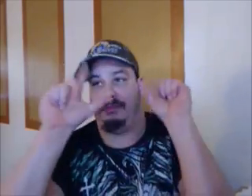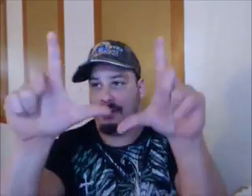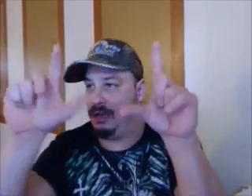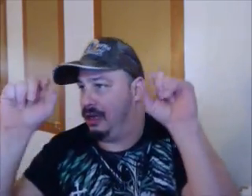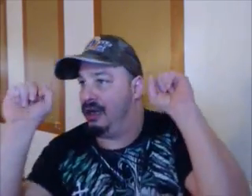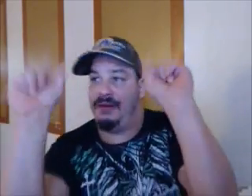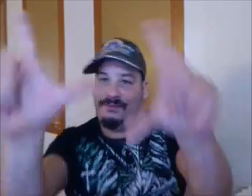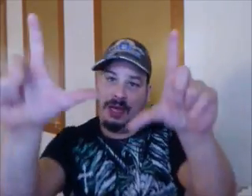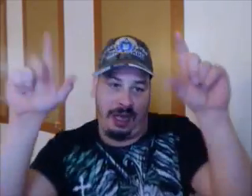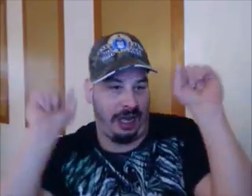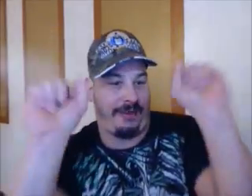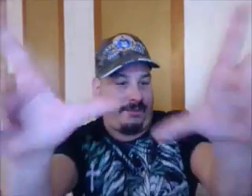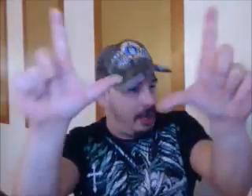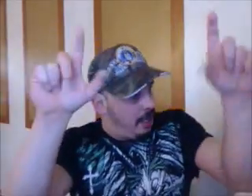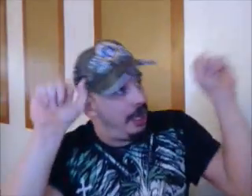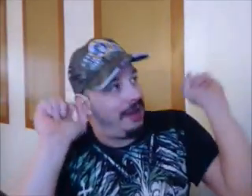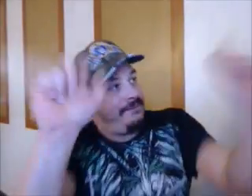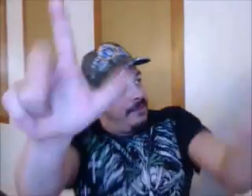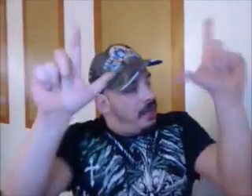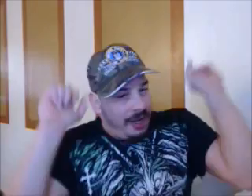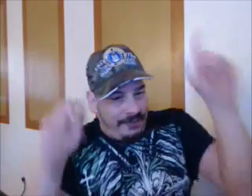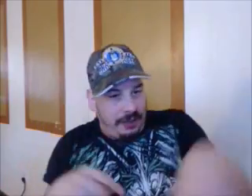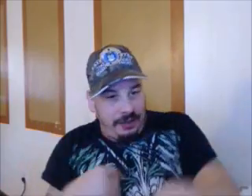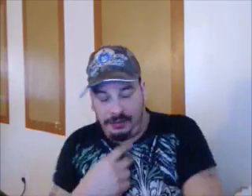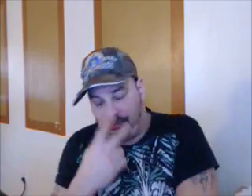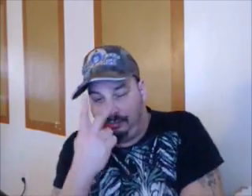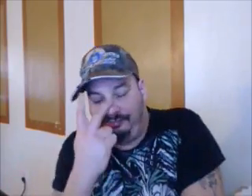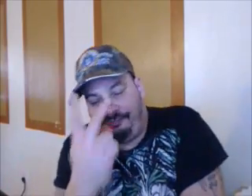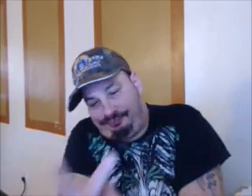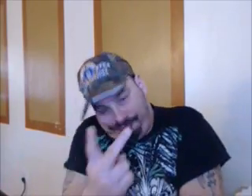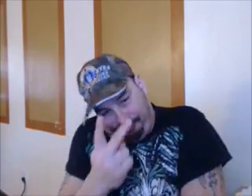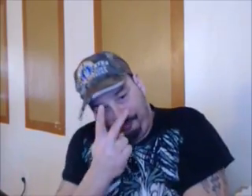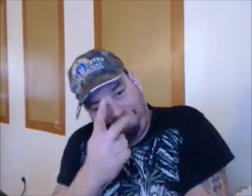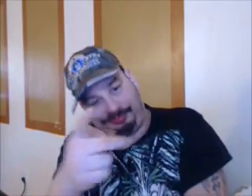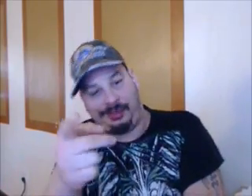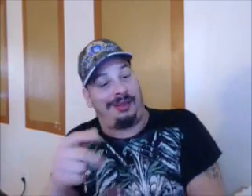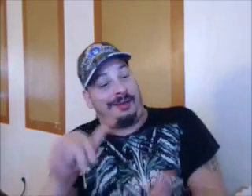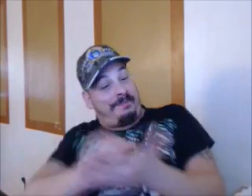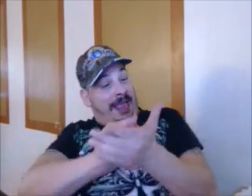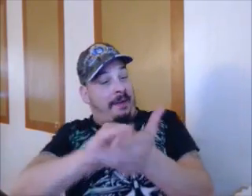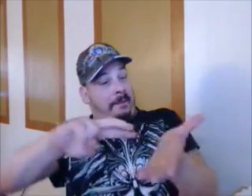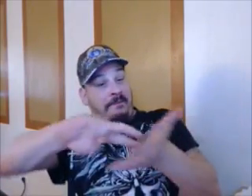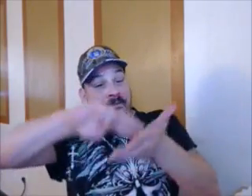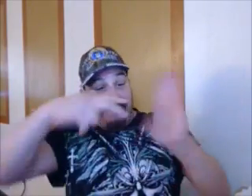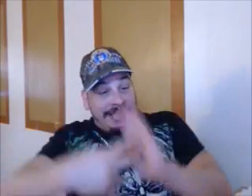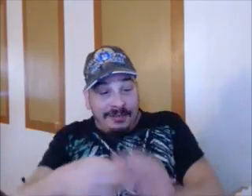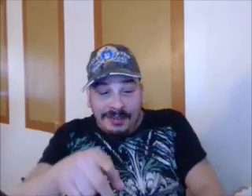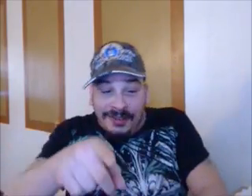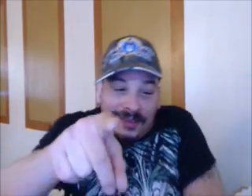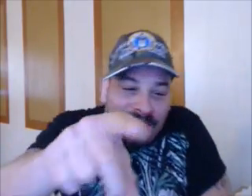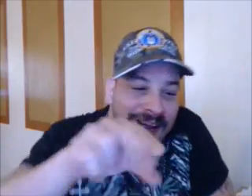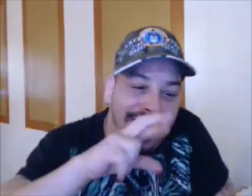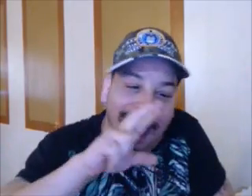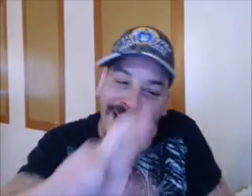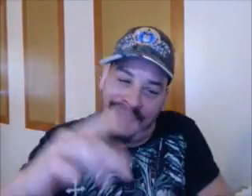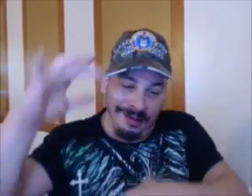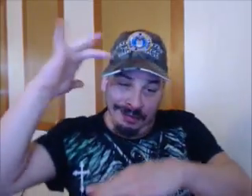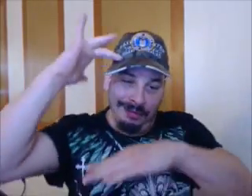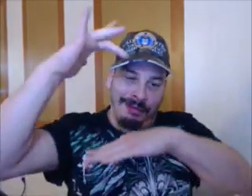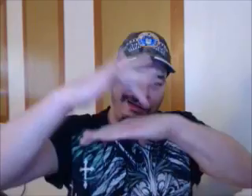may be denied me, I find that the very non-establishment of those factors set out in section